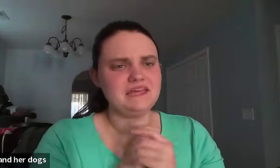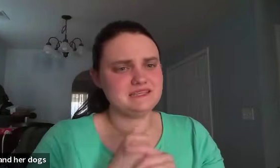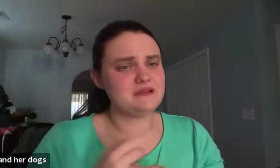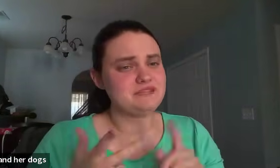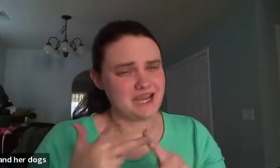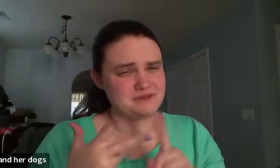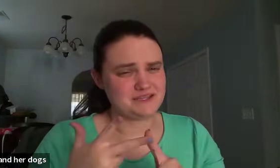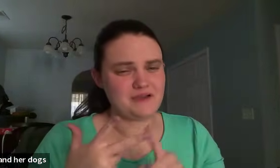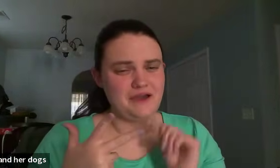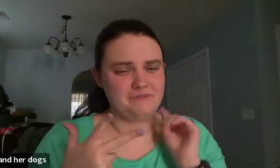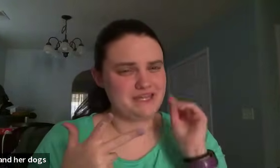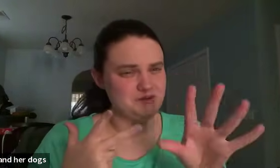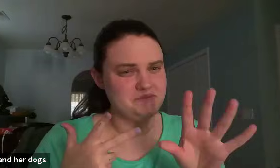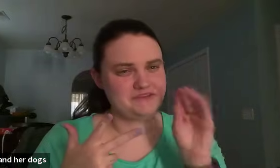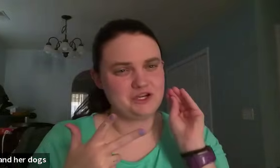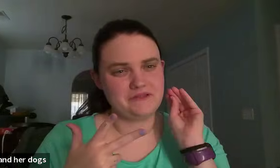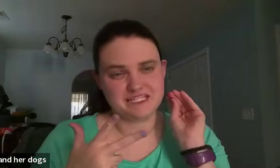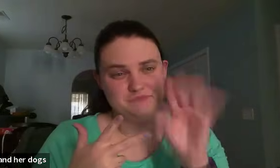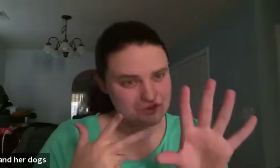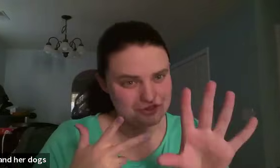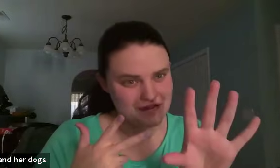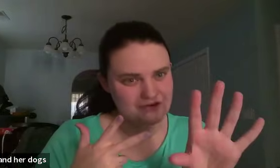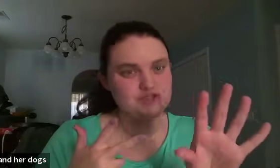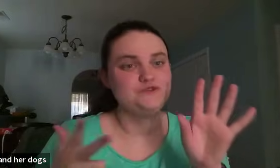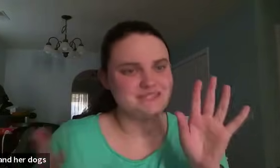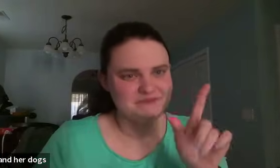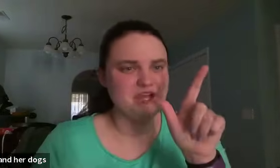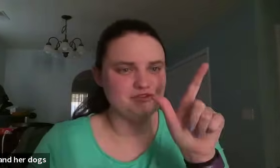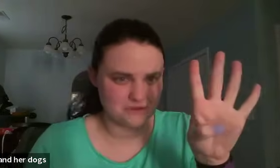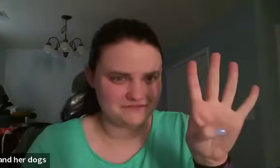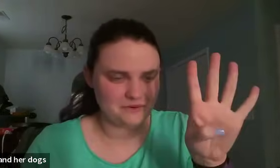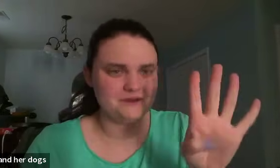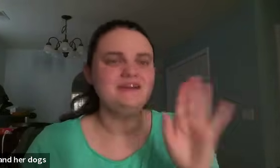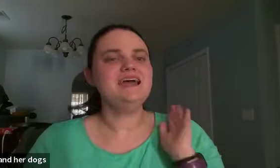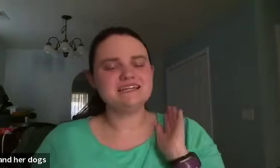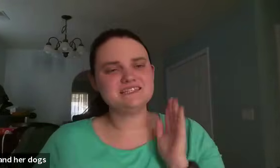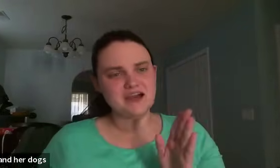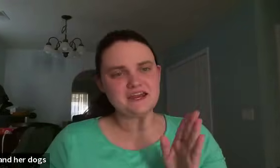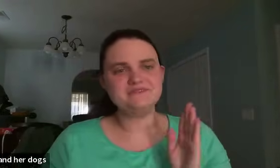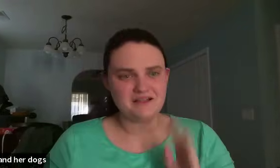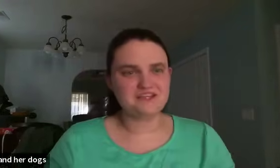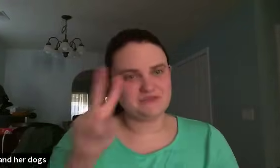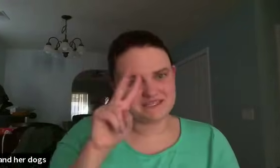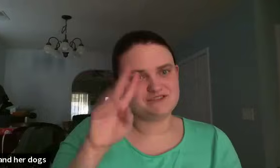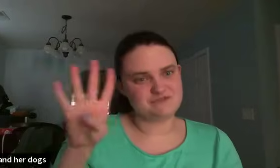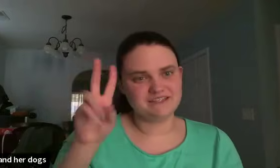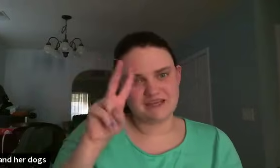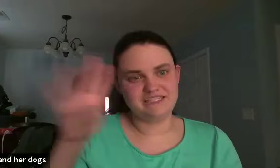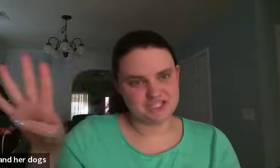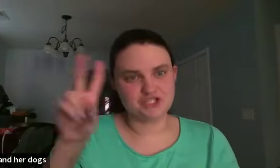And sometimes I catch myself. That's why I'm giving you all that exposure now. So if you see me go 24, it is not that I'm telling you this is like teaching